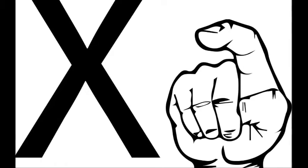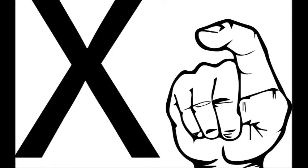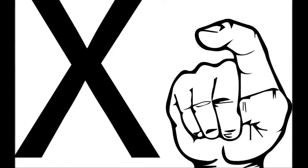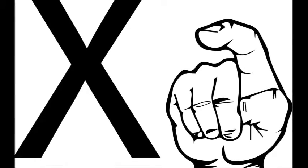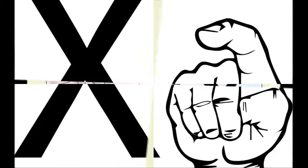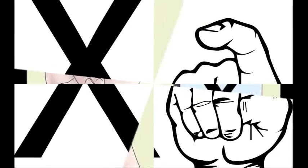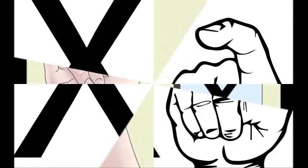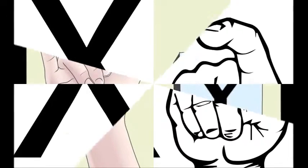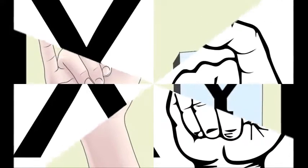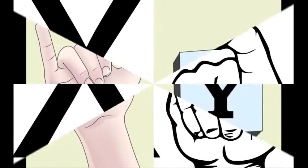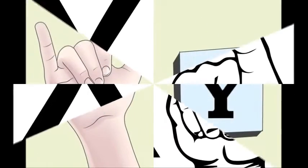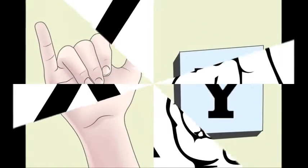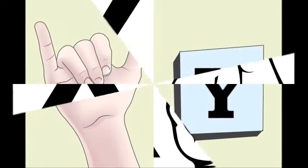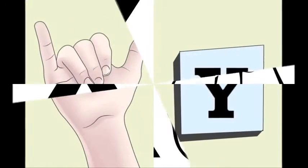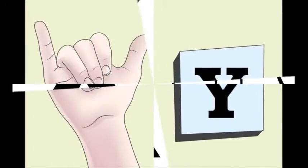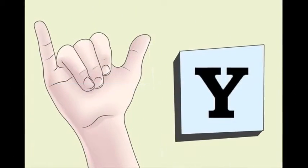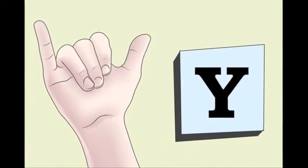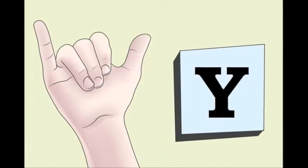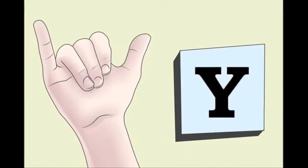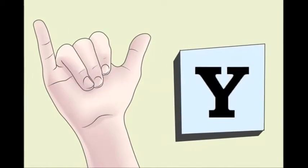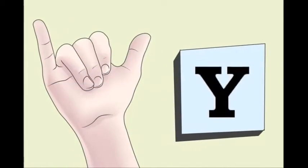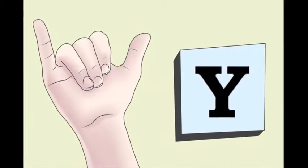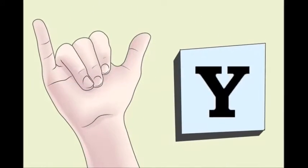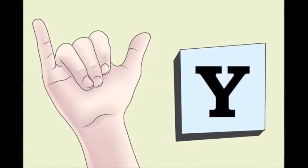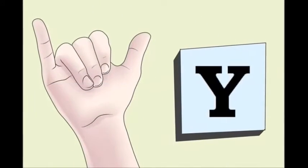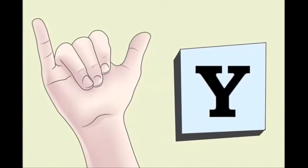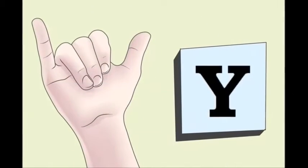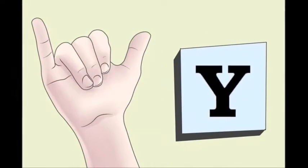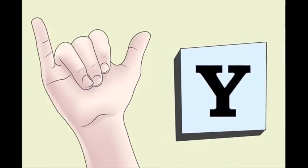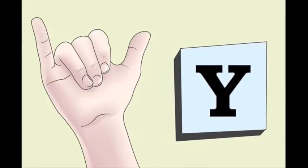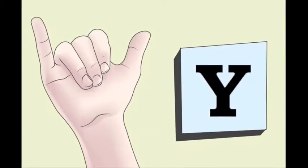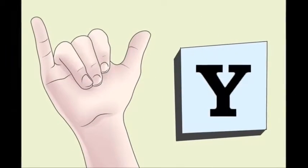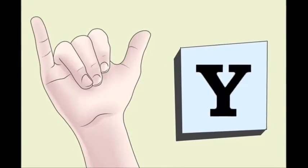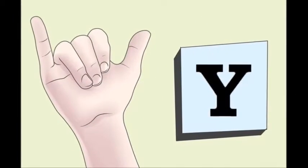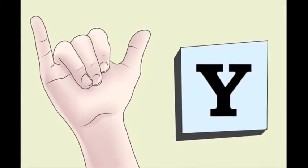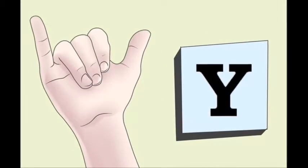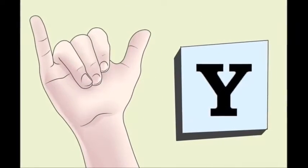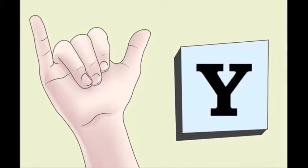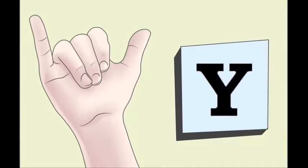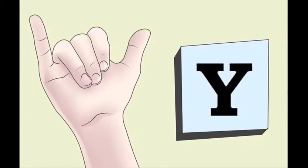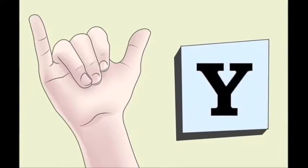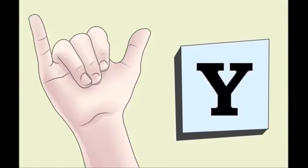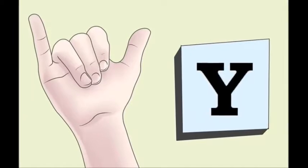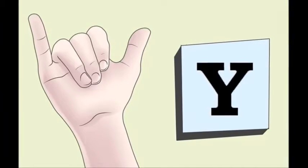direct. Keep a consist pace. Don't try to rush through finger spelling. The